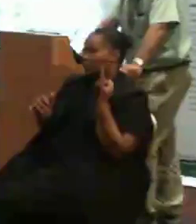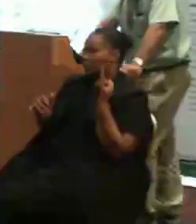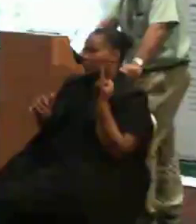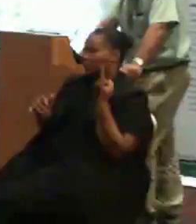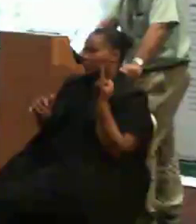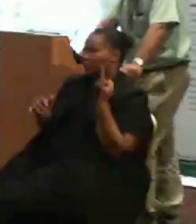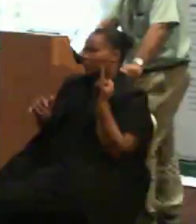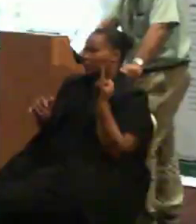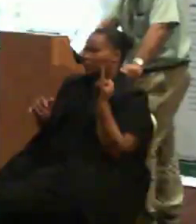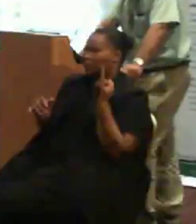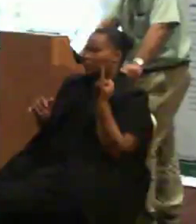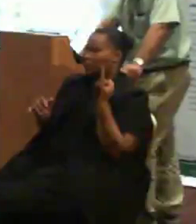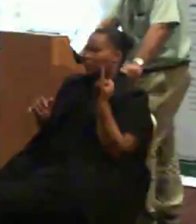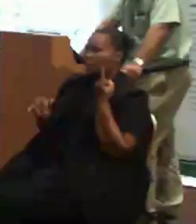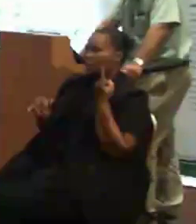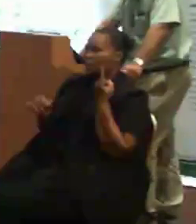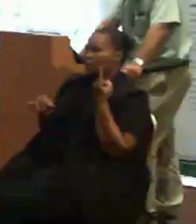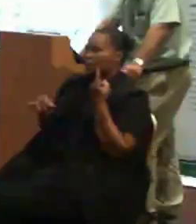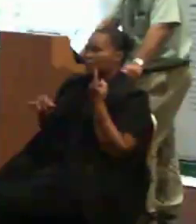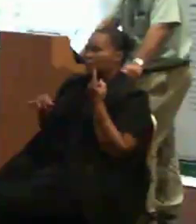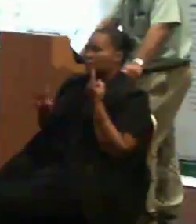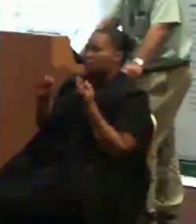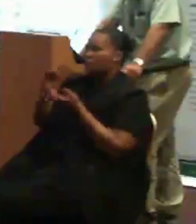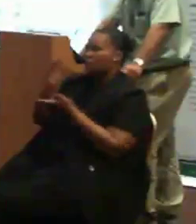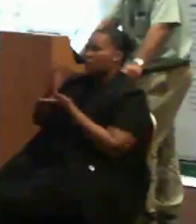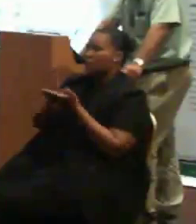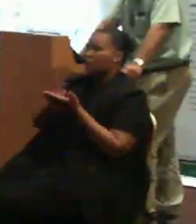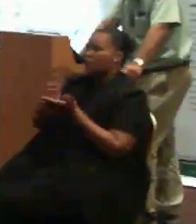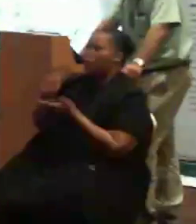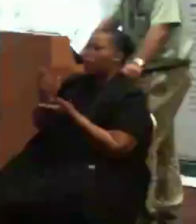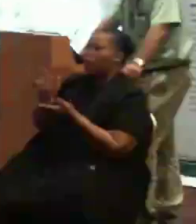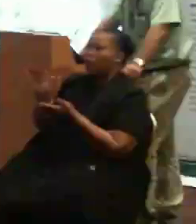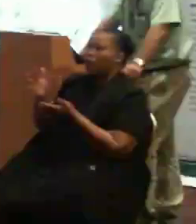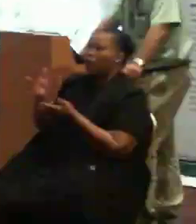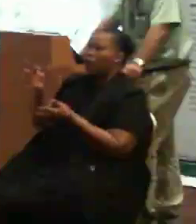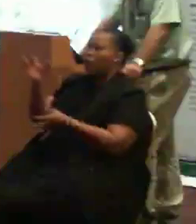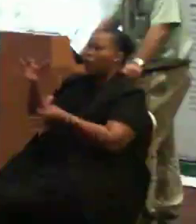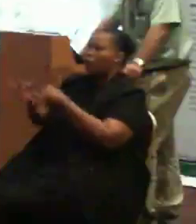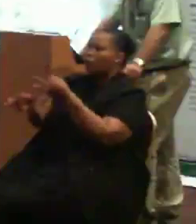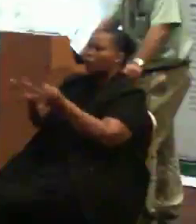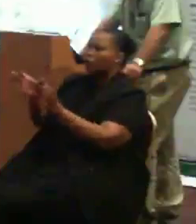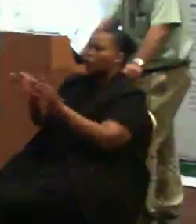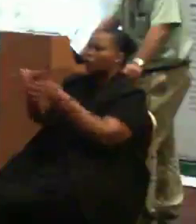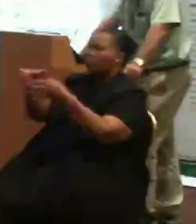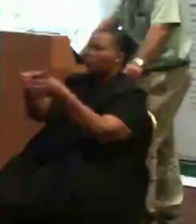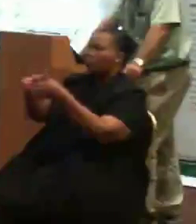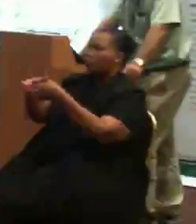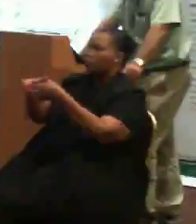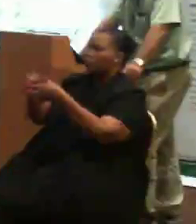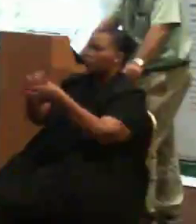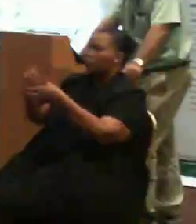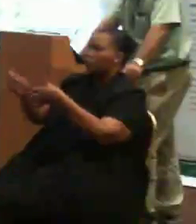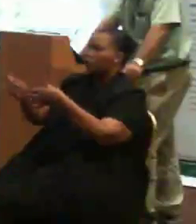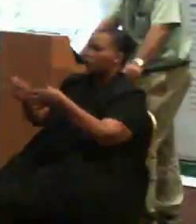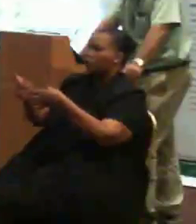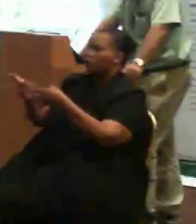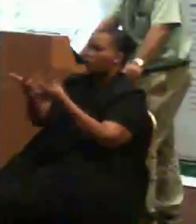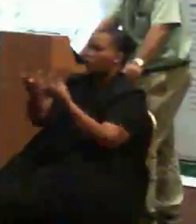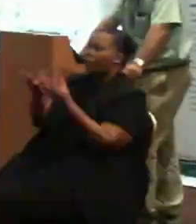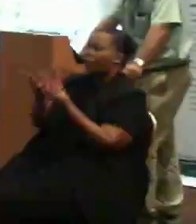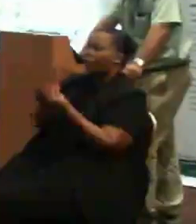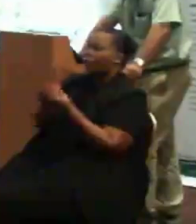Why pay more than $500,000 to fund a political party with Eskom's money that is a